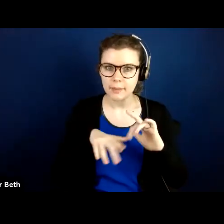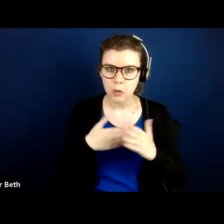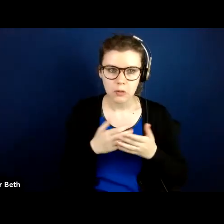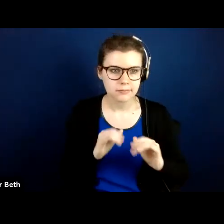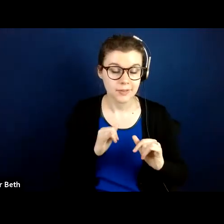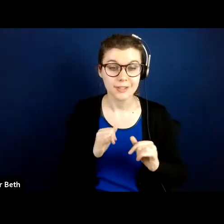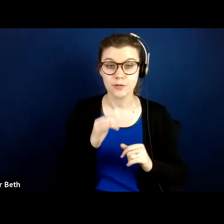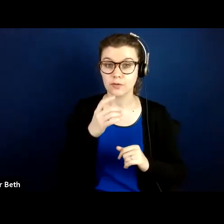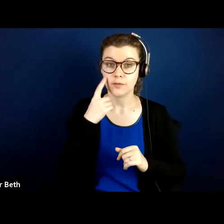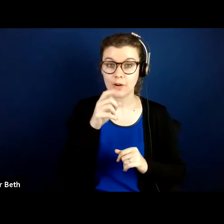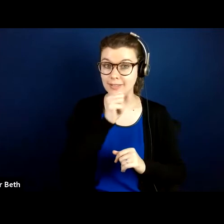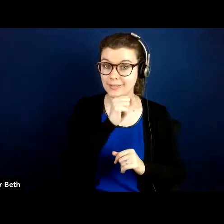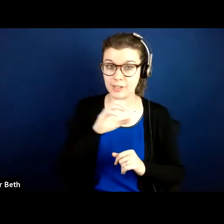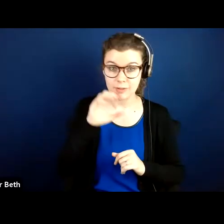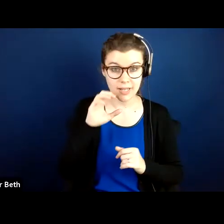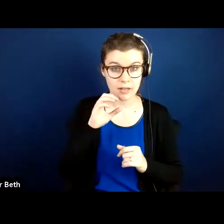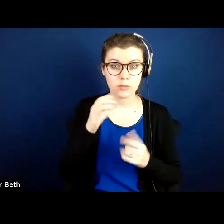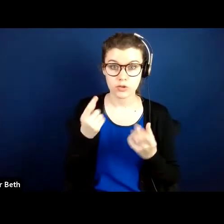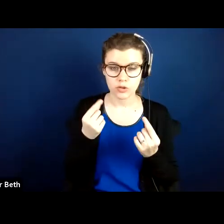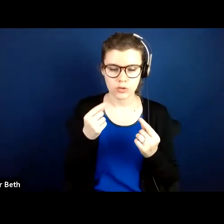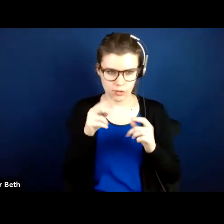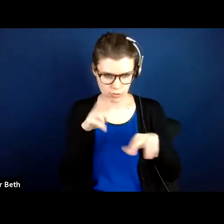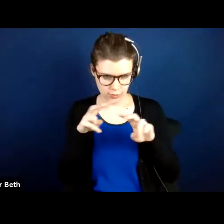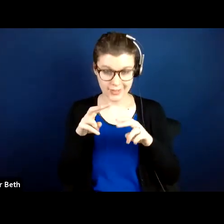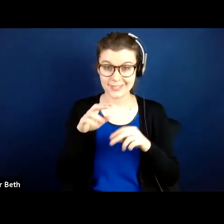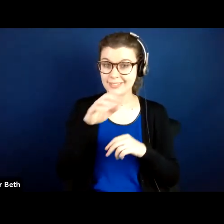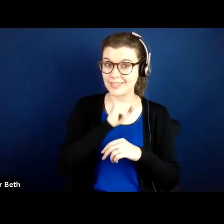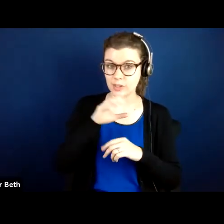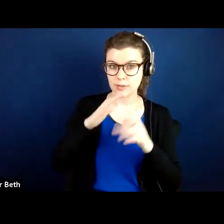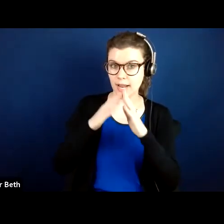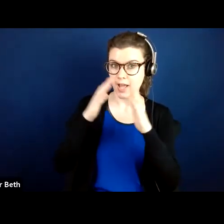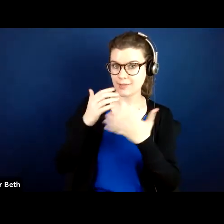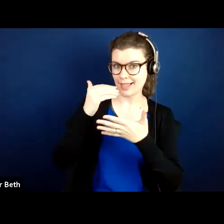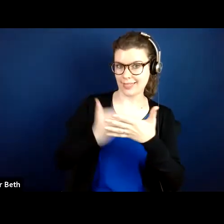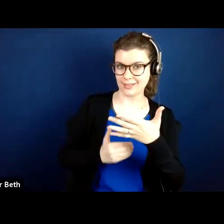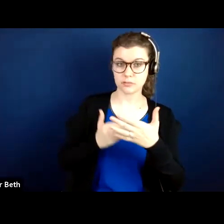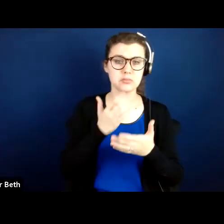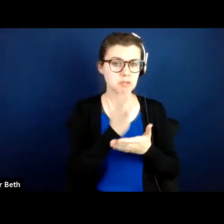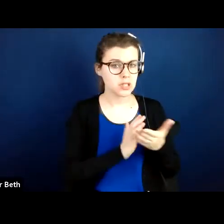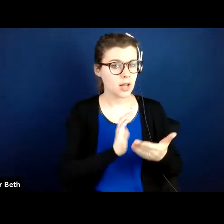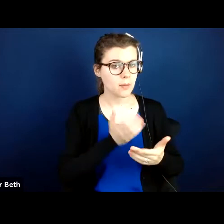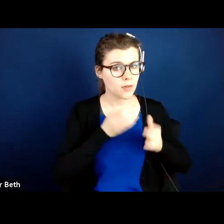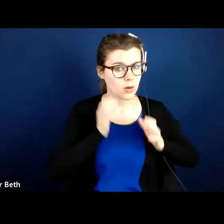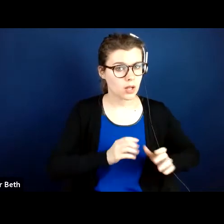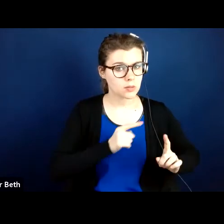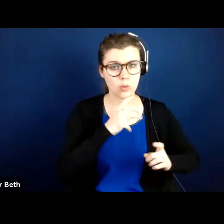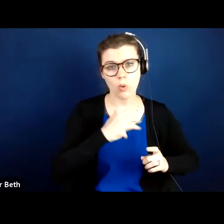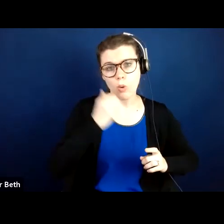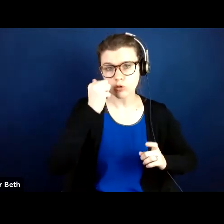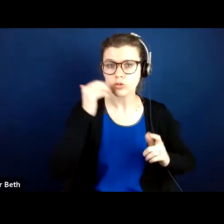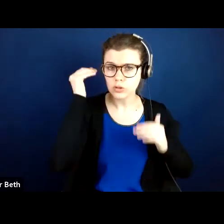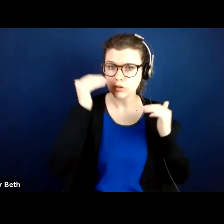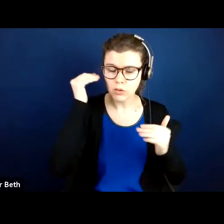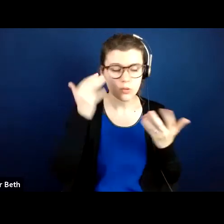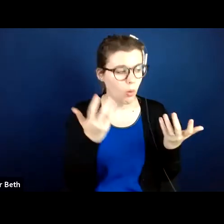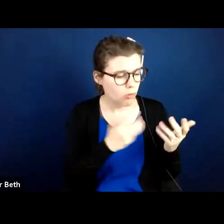at the senior housing lists, not only because some of our consumers are older adults who